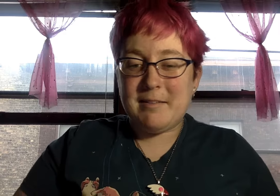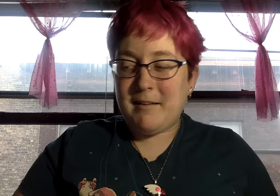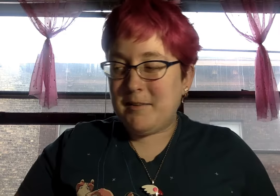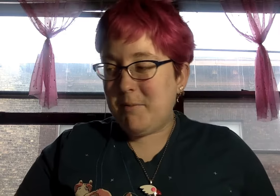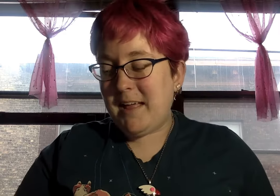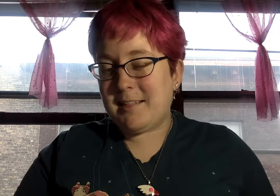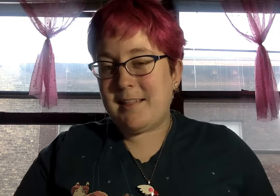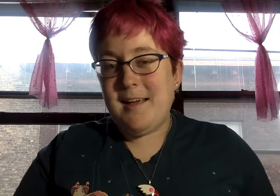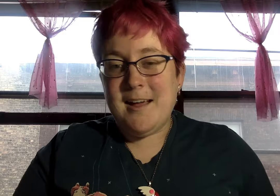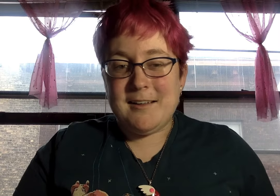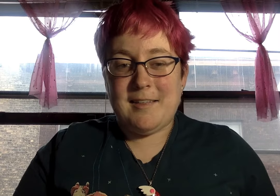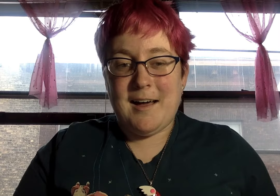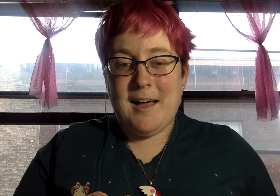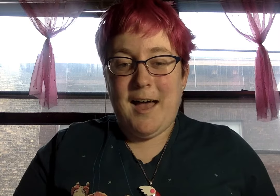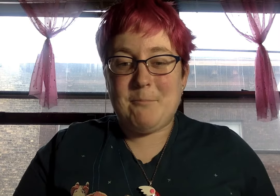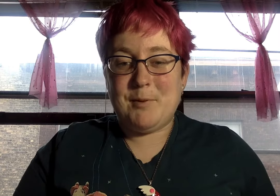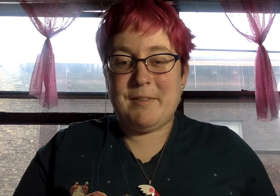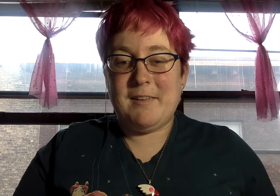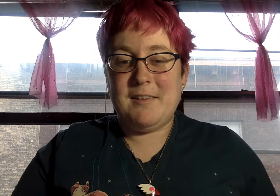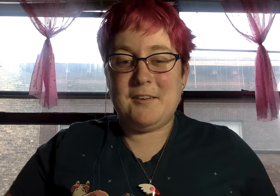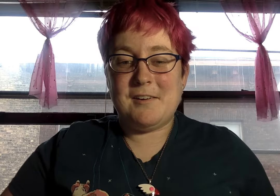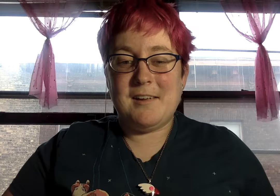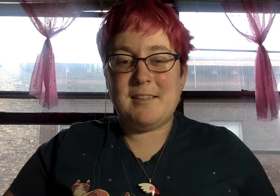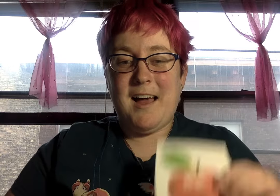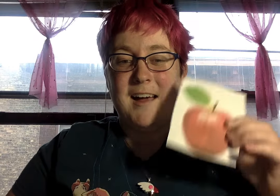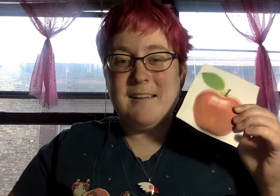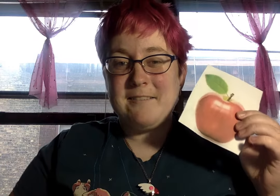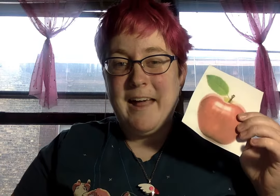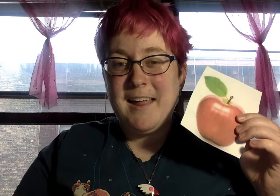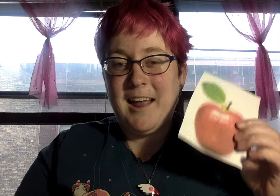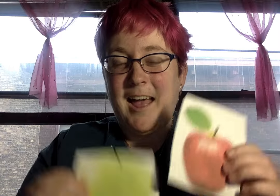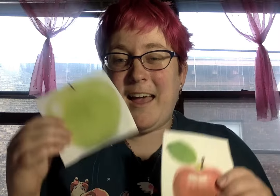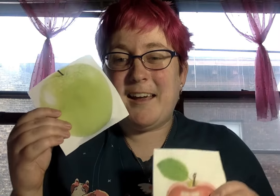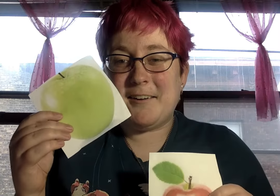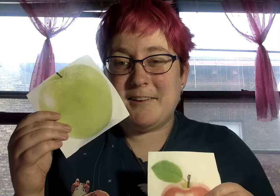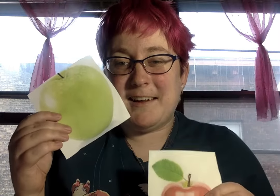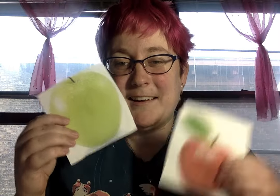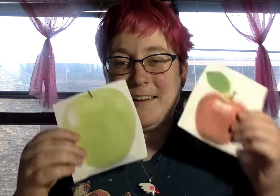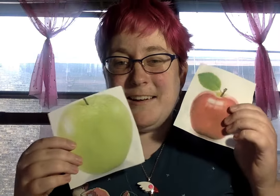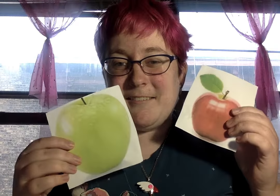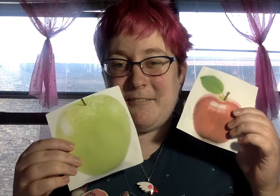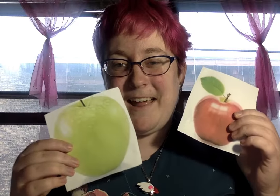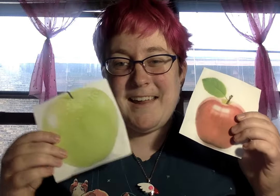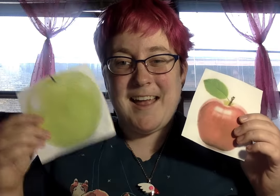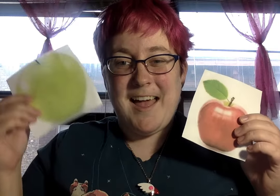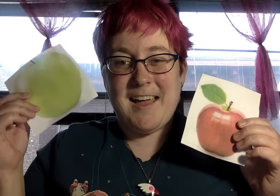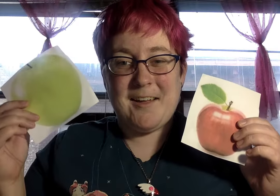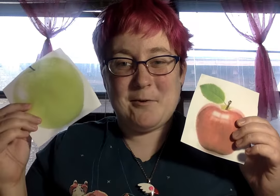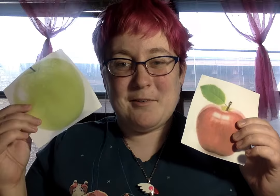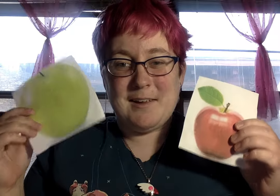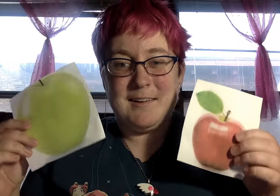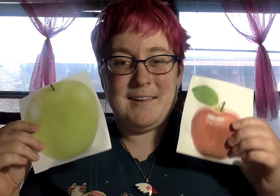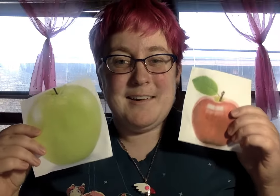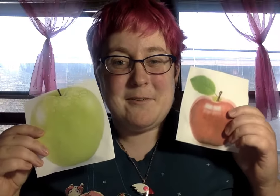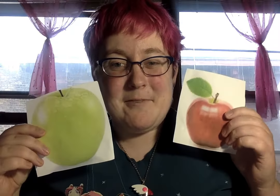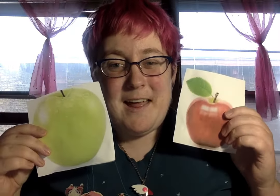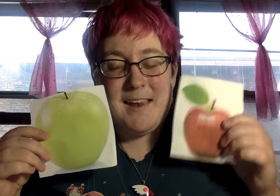on the Bus. The apples in the trees are red and green, red and green, red